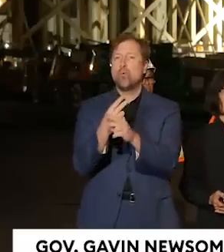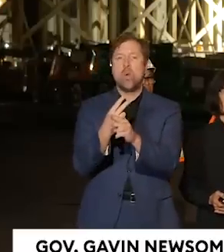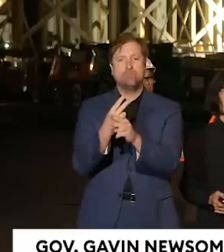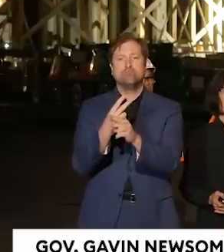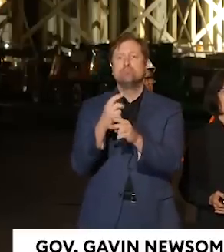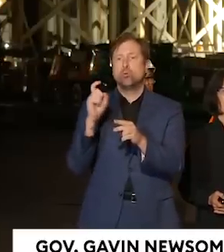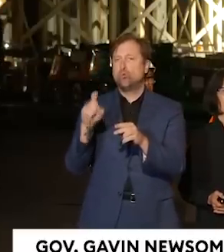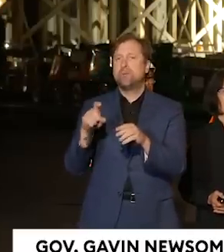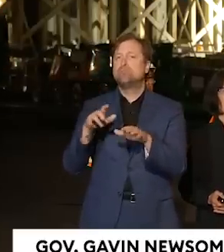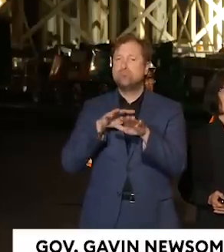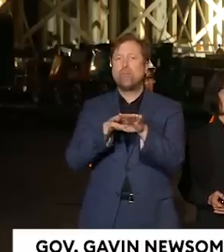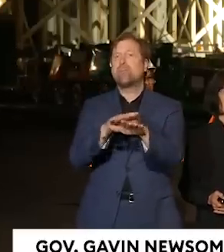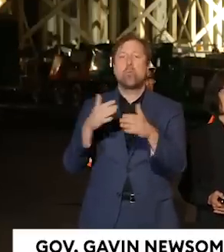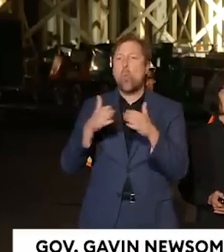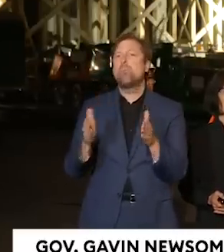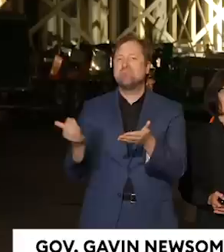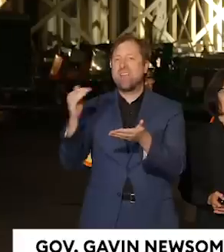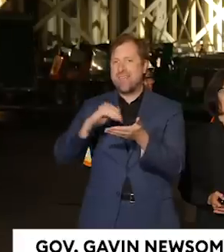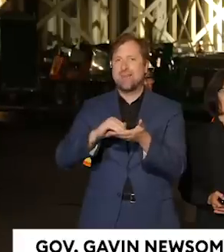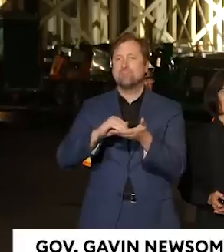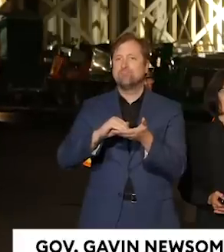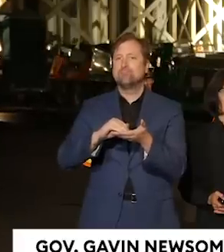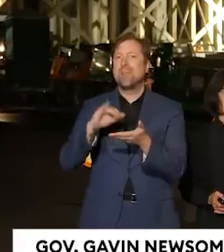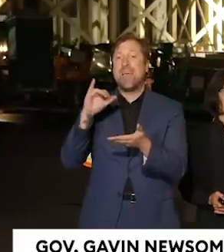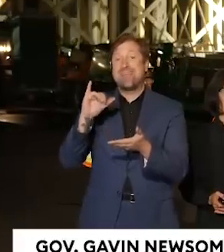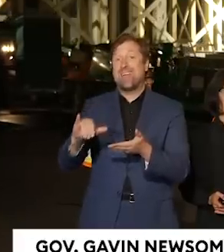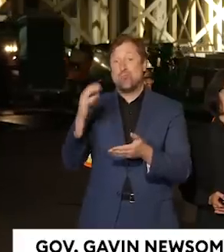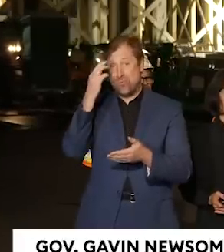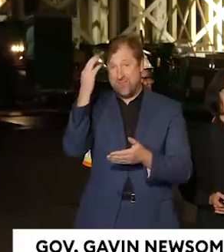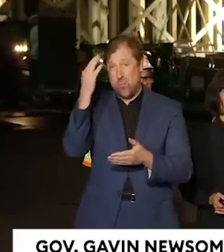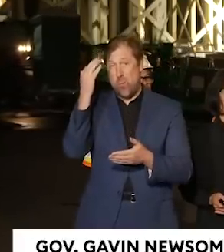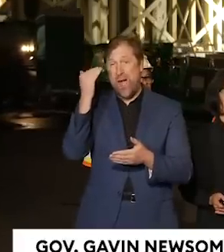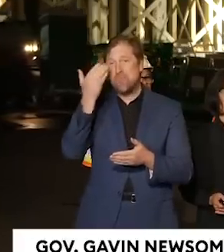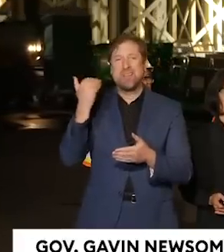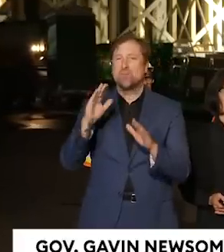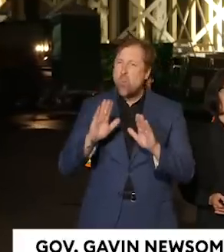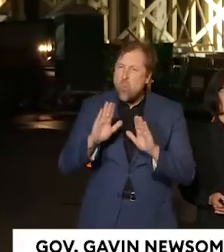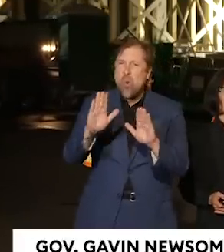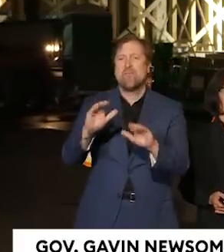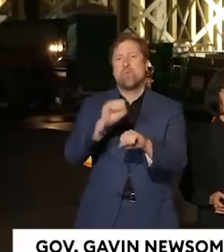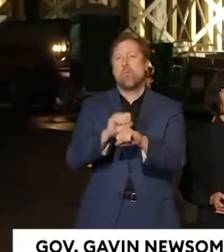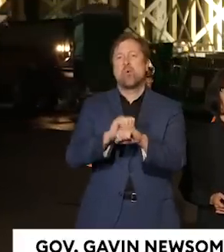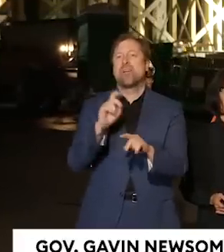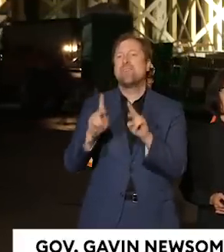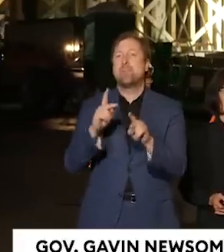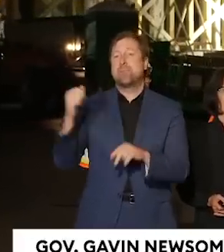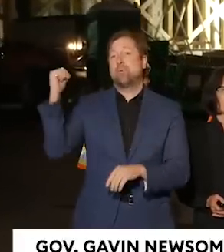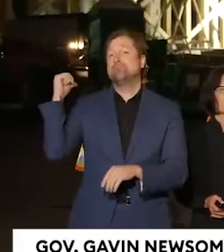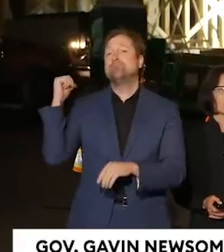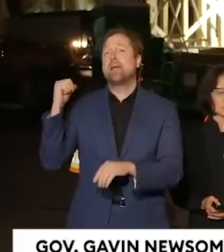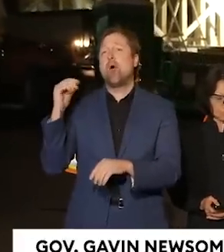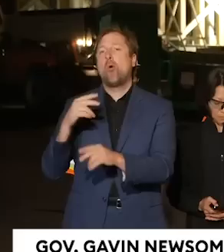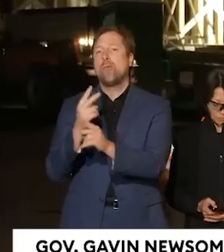be moving again. And that simply is due to the extraordinary work, again, of the folks you see behind me. We've